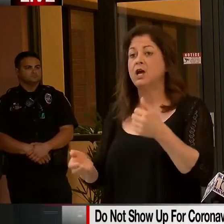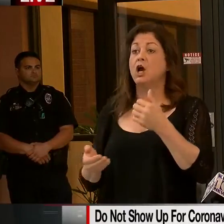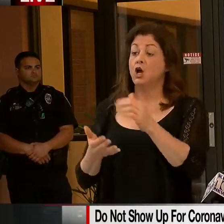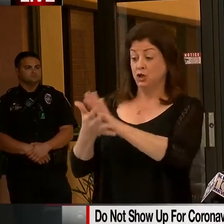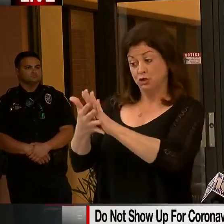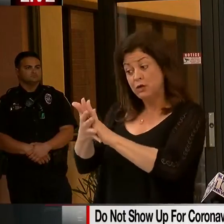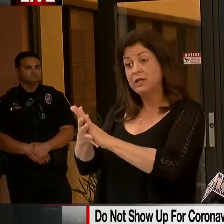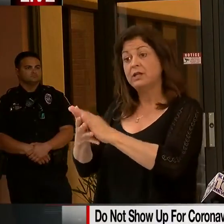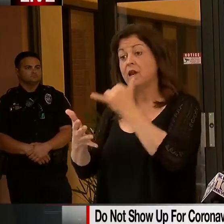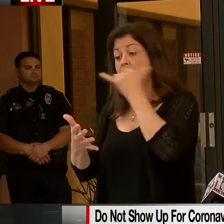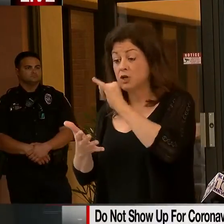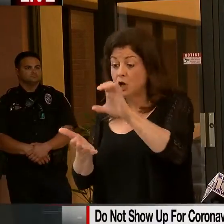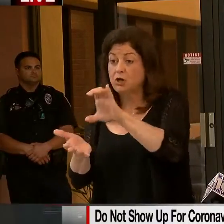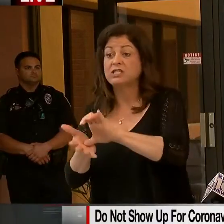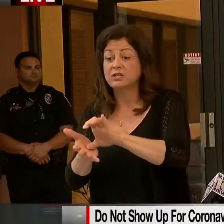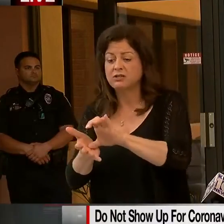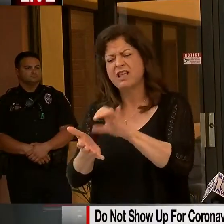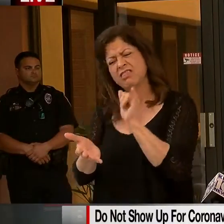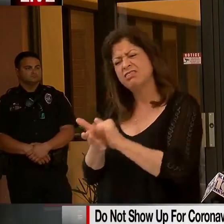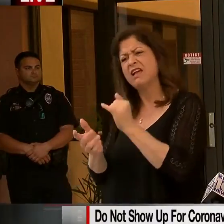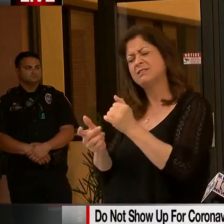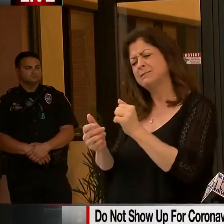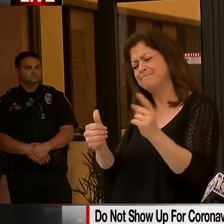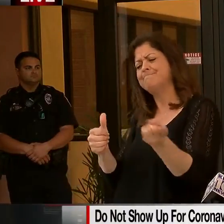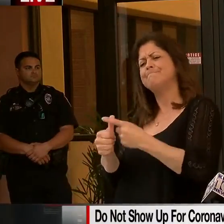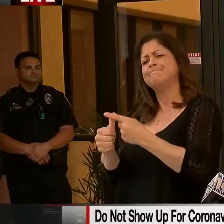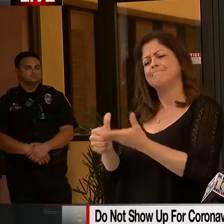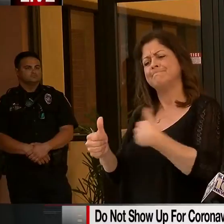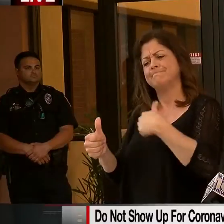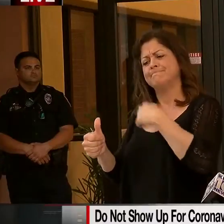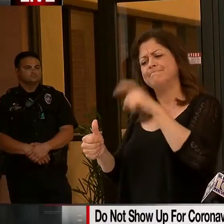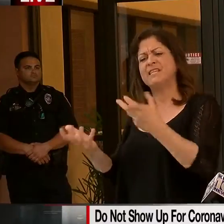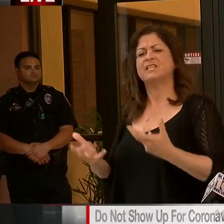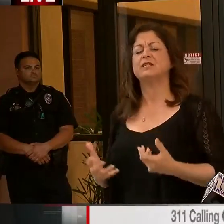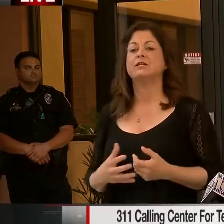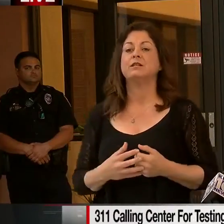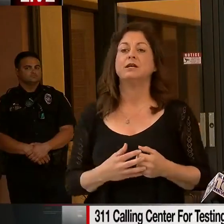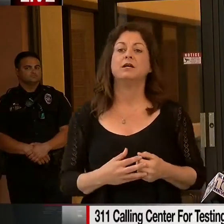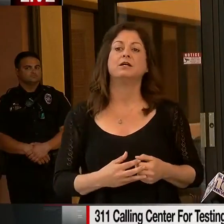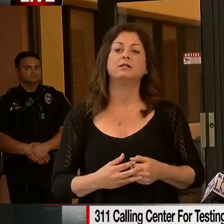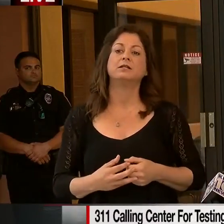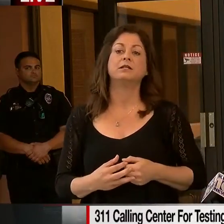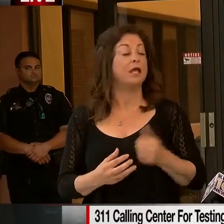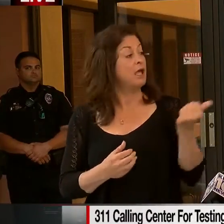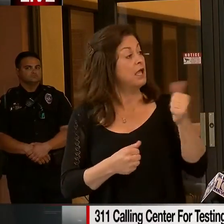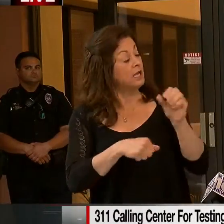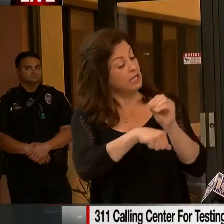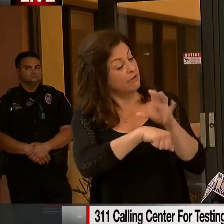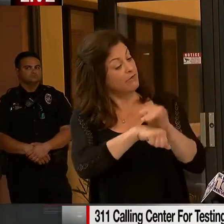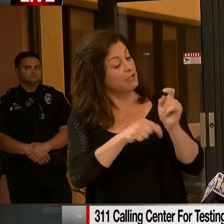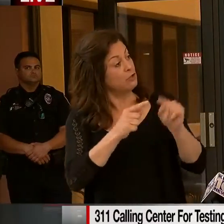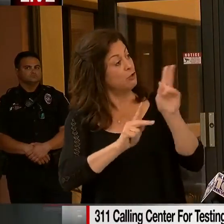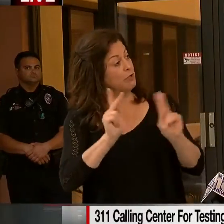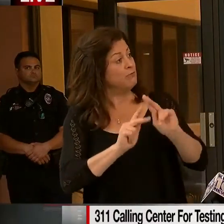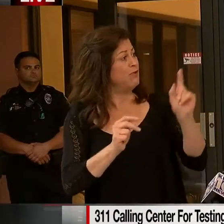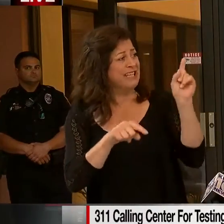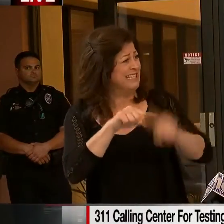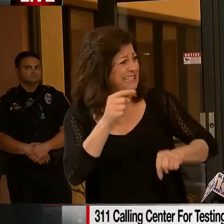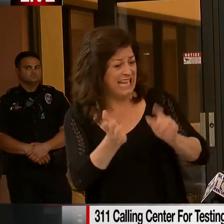centers, that would be the immediate need for volunteers. Dr. Savansky, any advice for those people that might not be able to